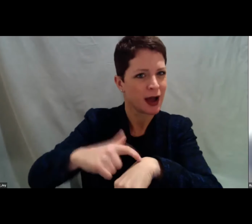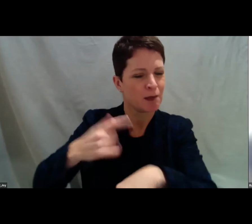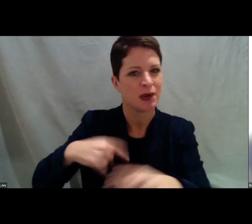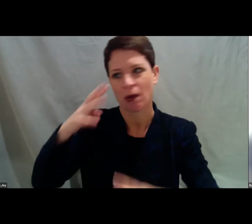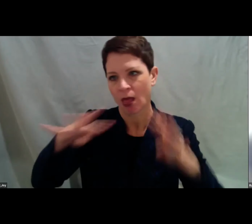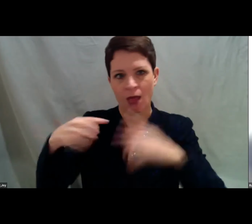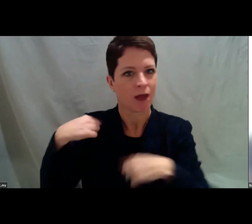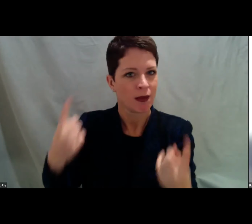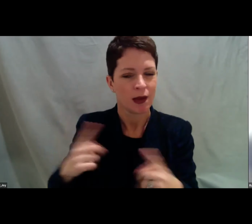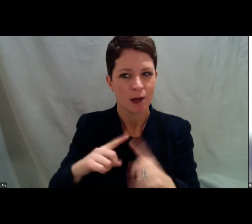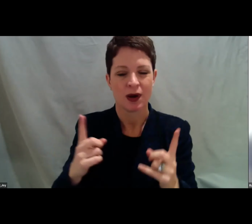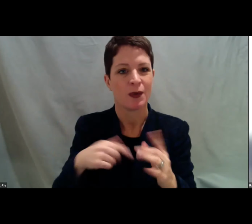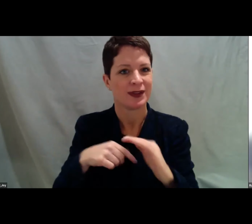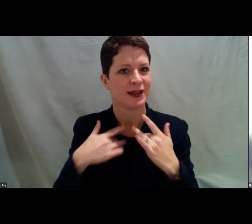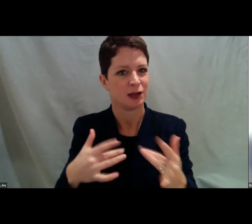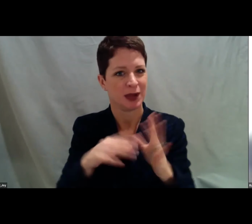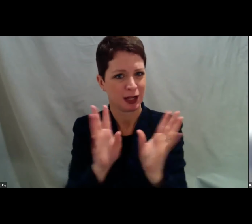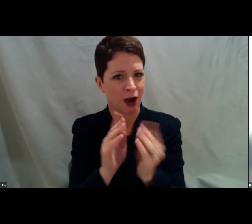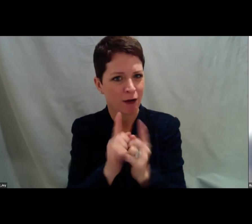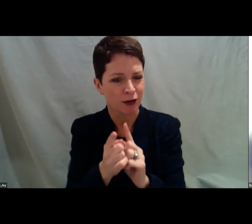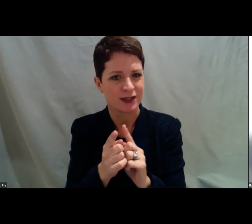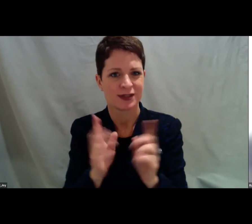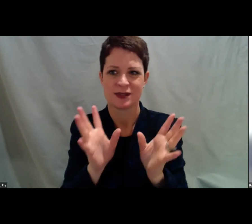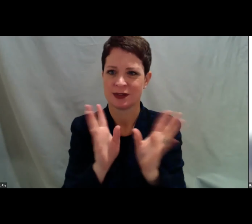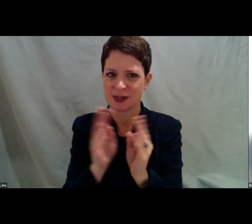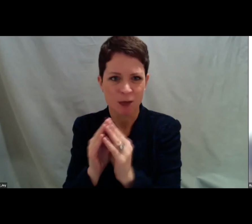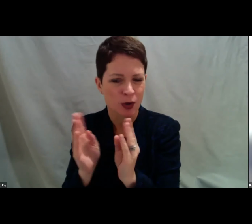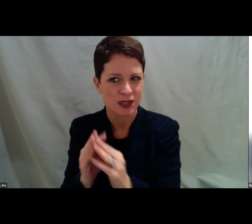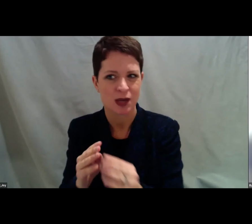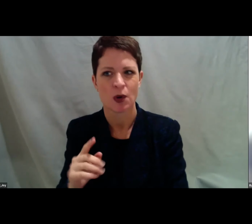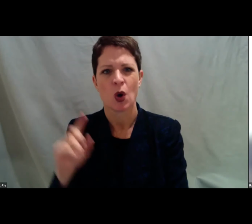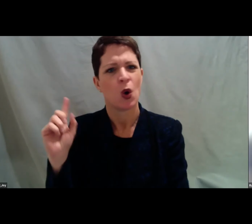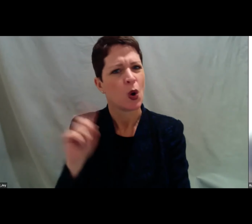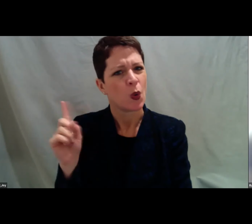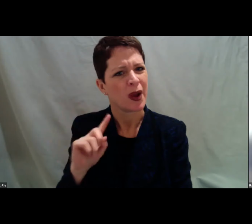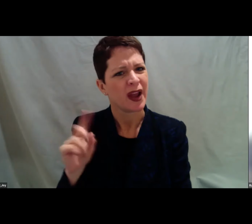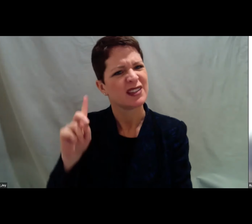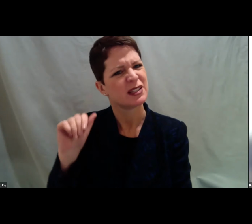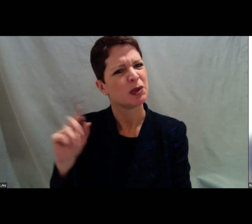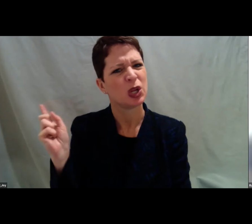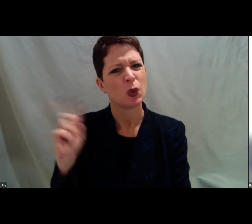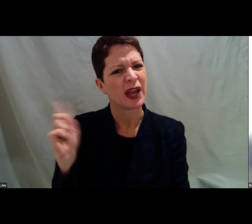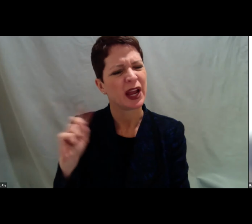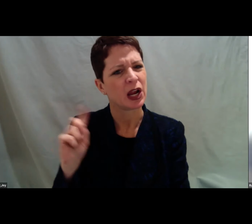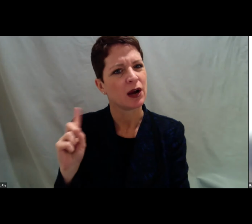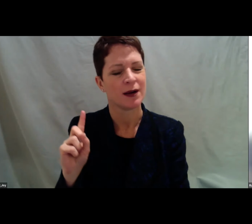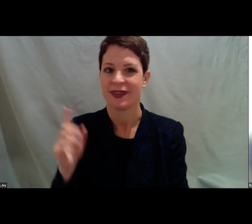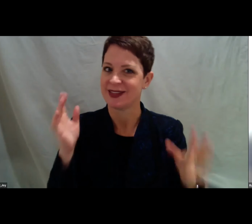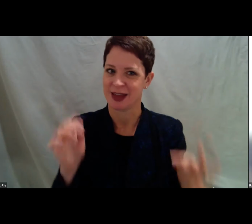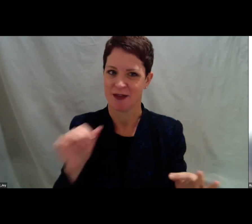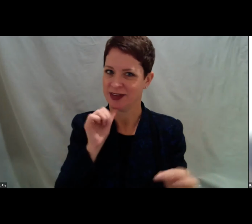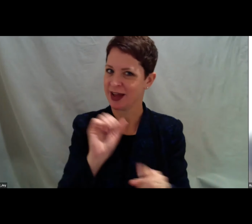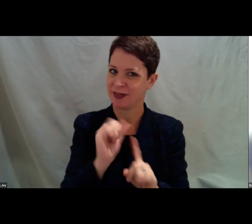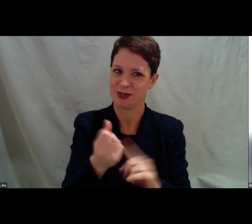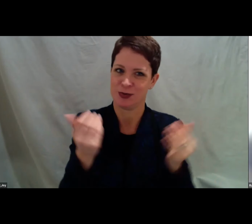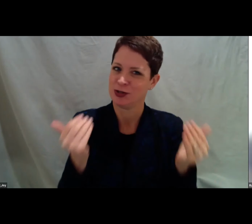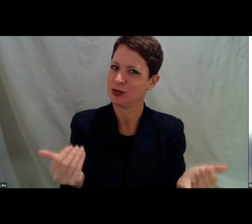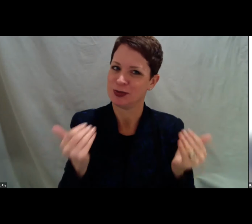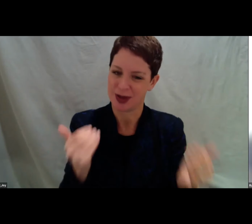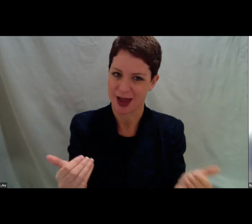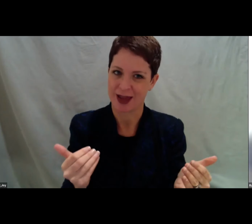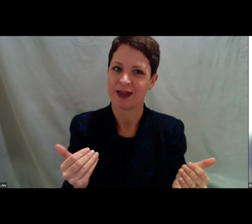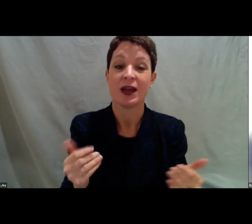I'm in conferences and symposium, I'm thinking, where is disability? But that is definitely not the case today